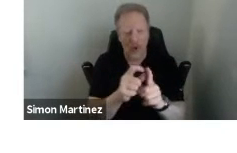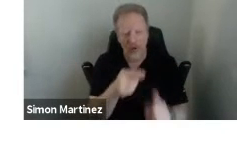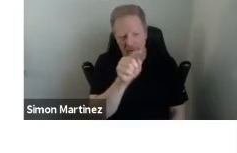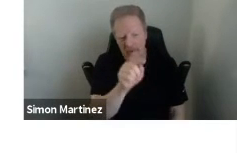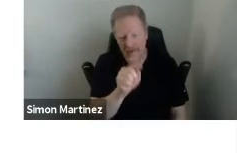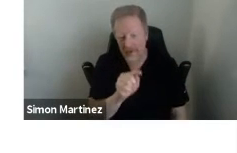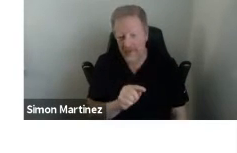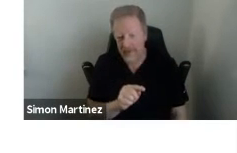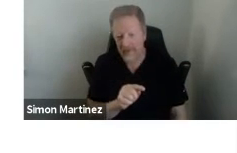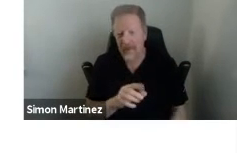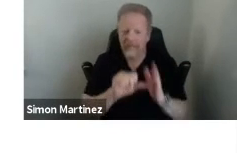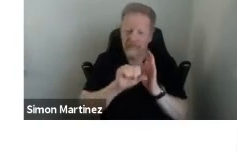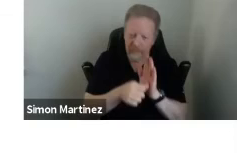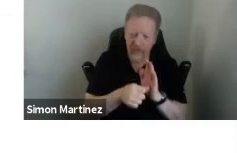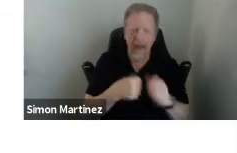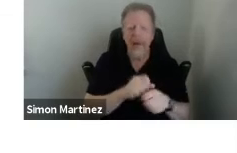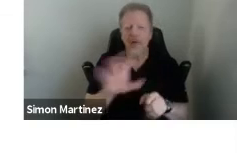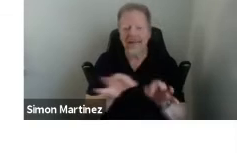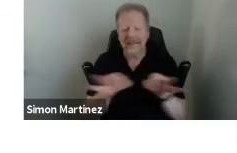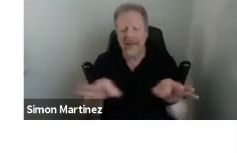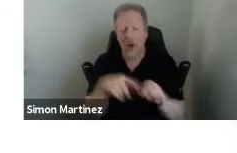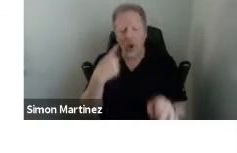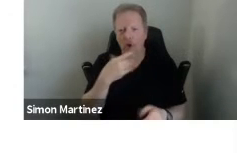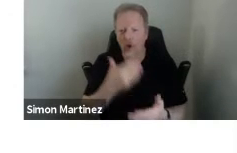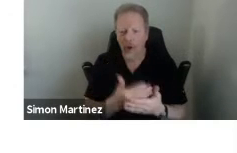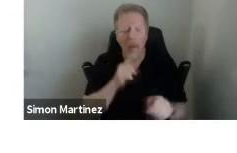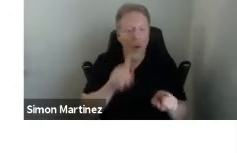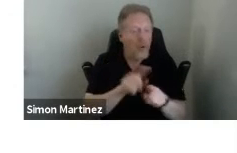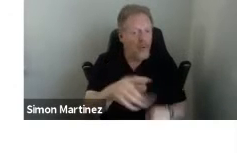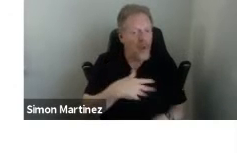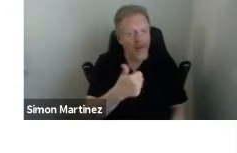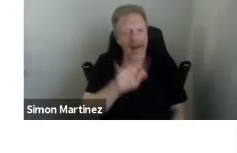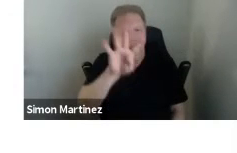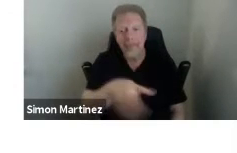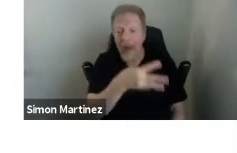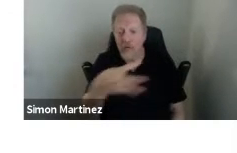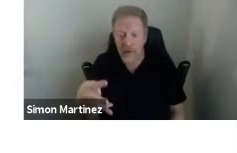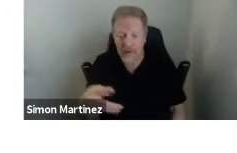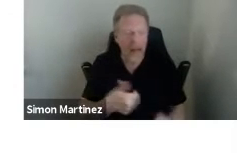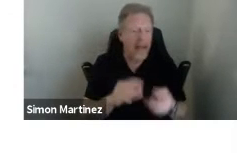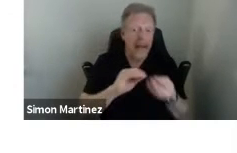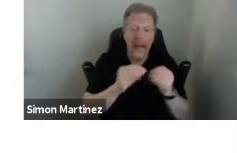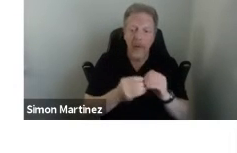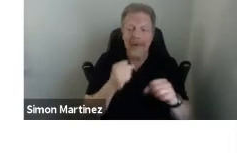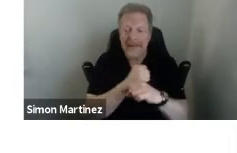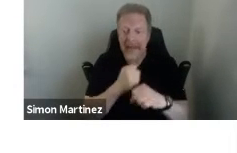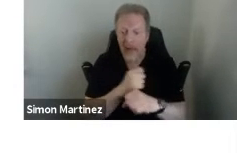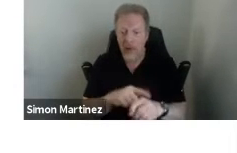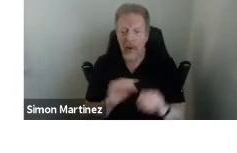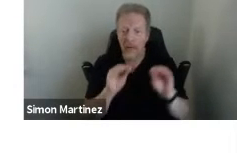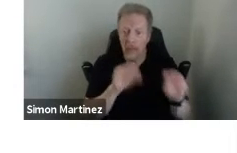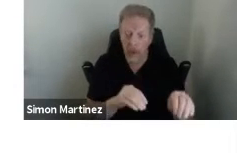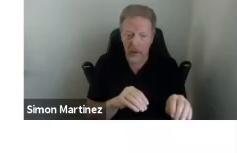it makes the sentence look really good. And but also, if you have any metrics, any numbers that you can put in, as